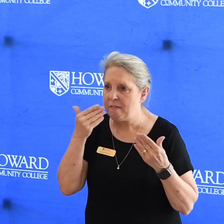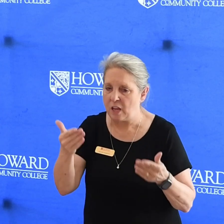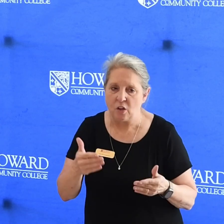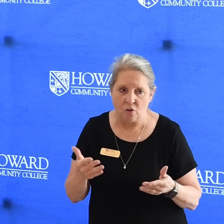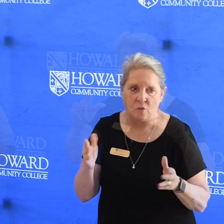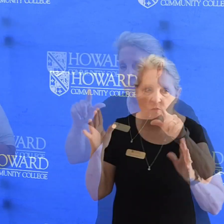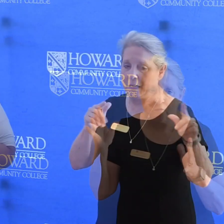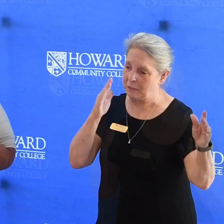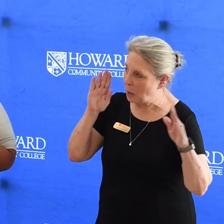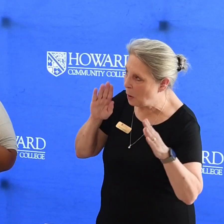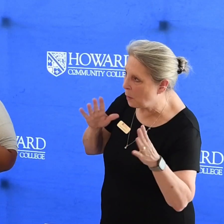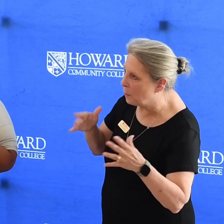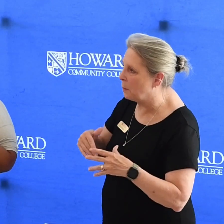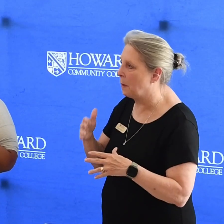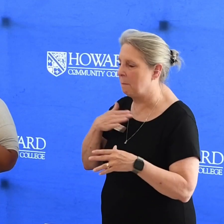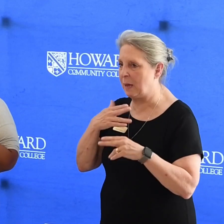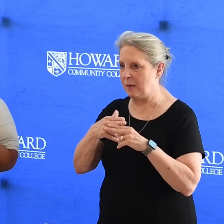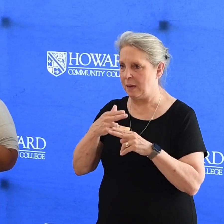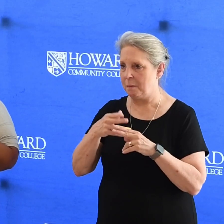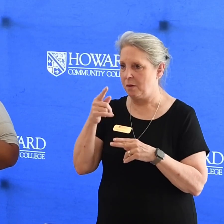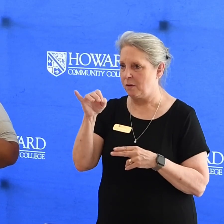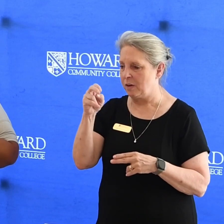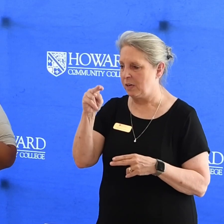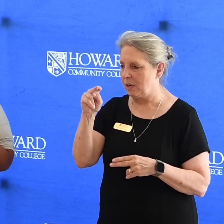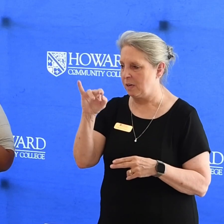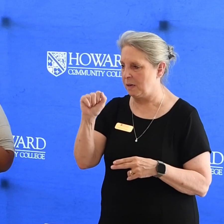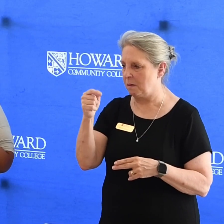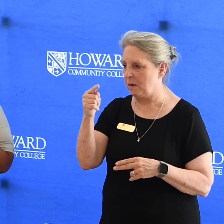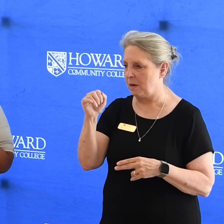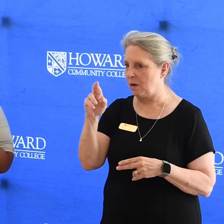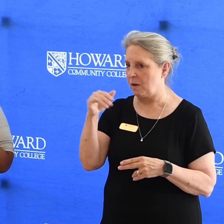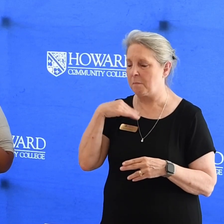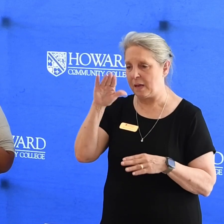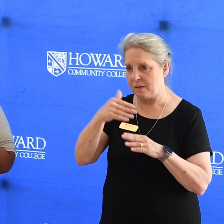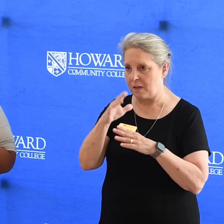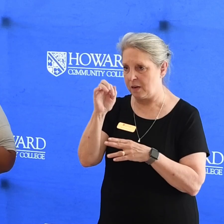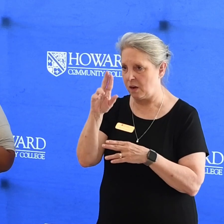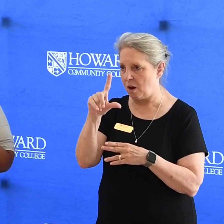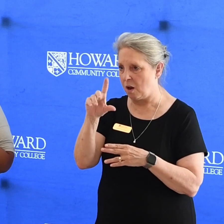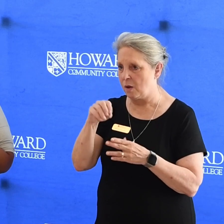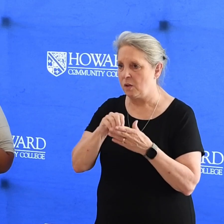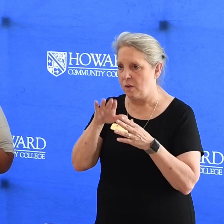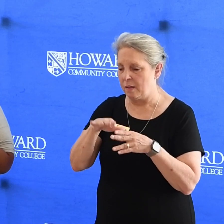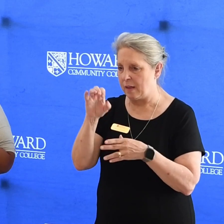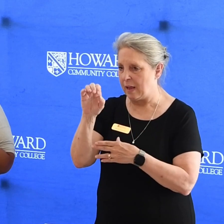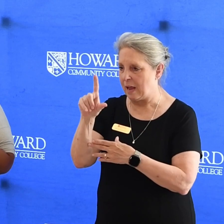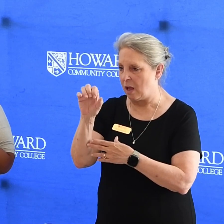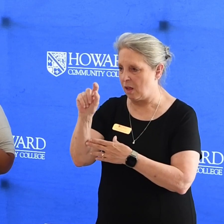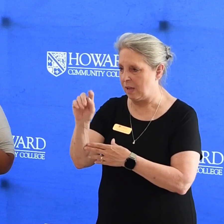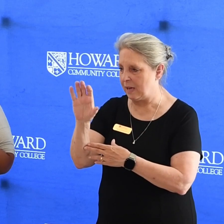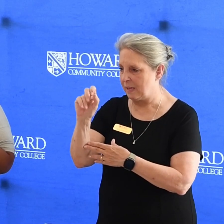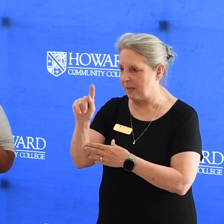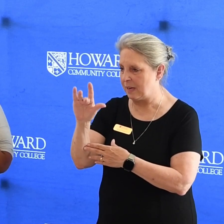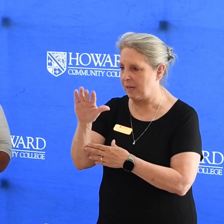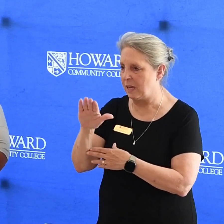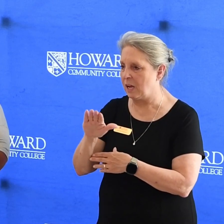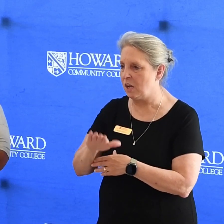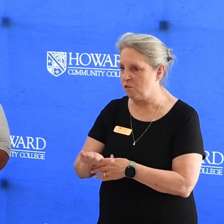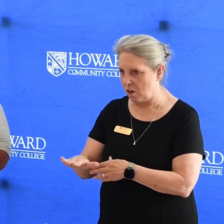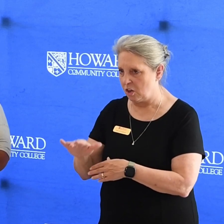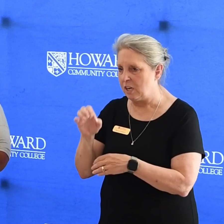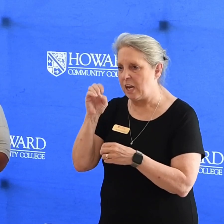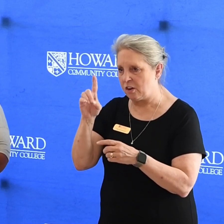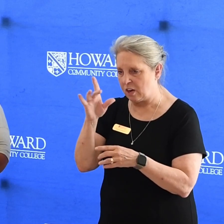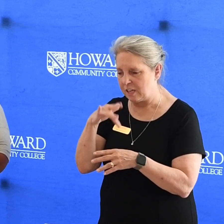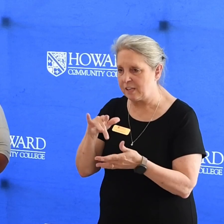you. My name is Georgina Garcia. My son Carla is a student at the Ellicott City Childhood Education